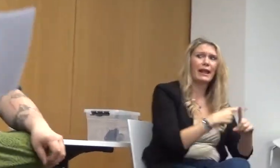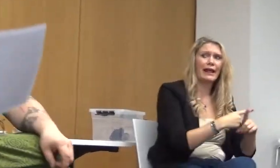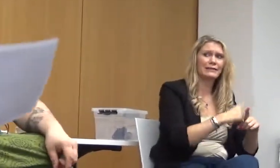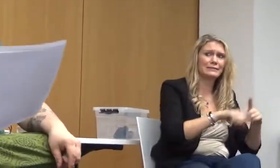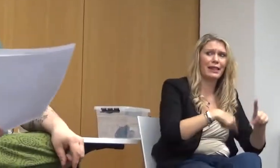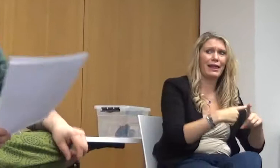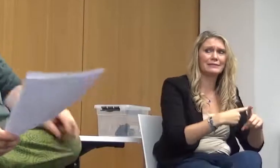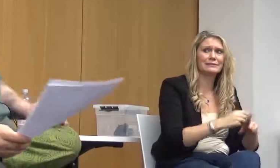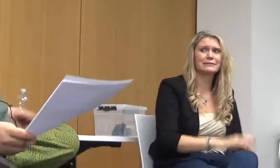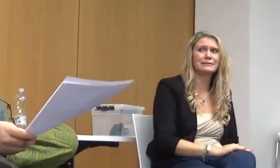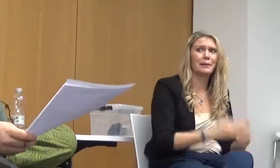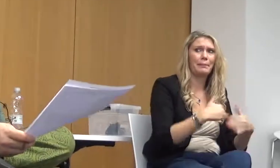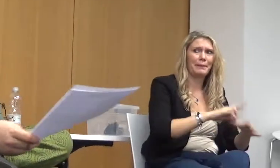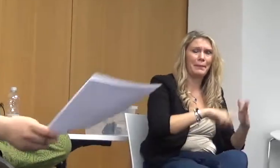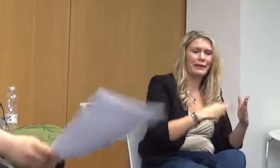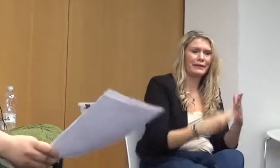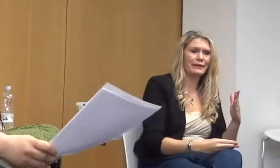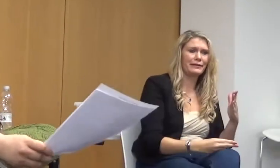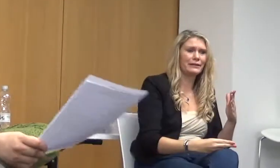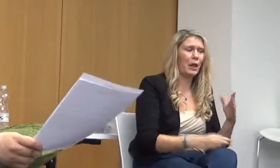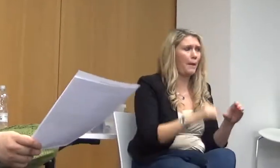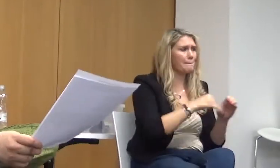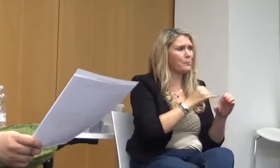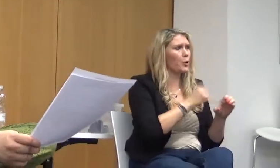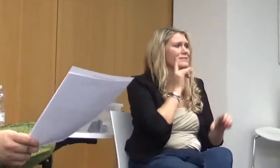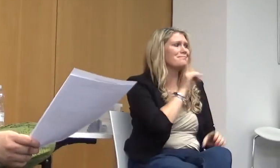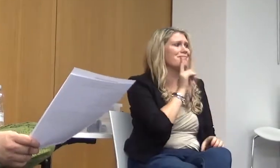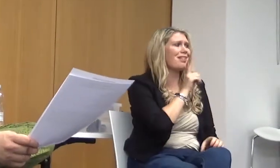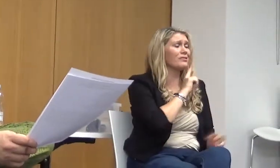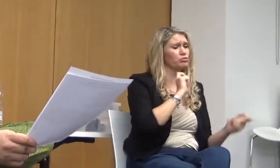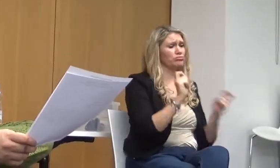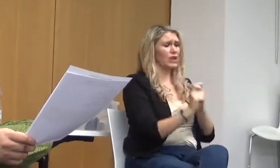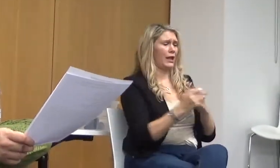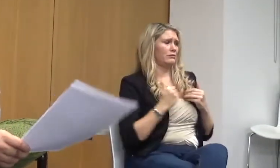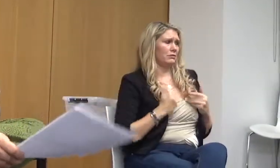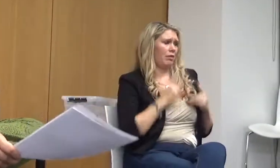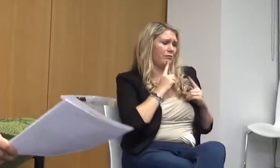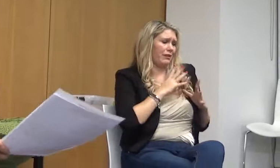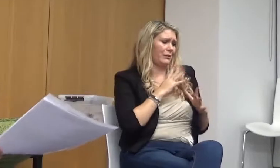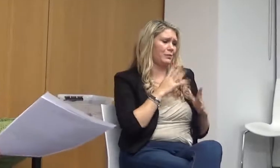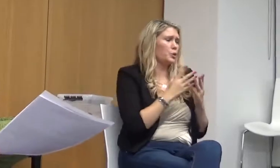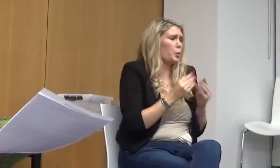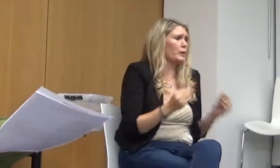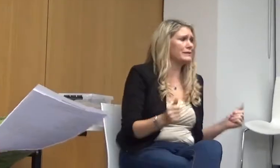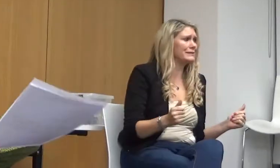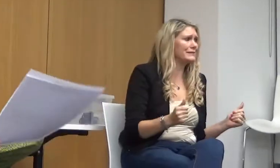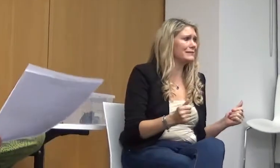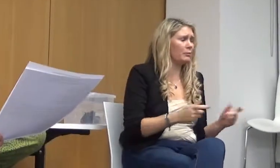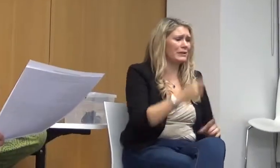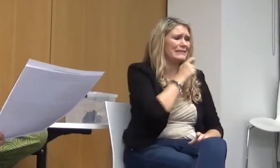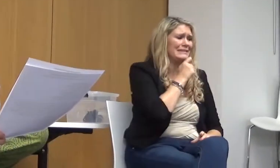Big Band, Poison Girls to the Nova Twins, Bruxus Maria to